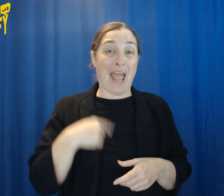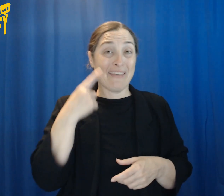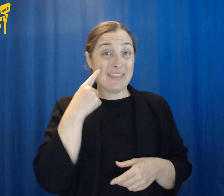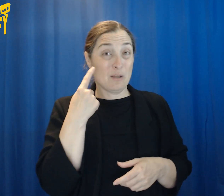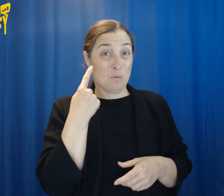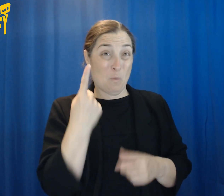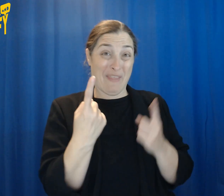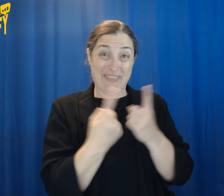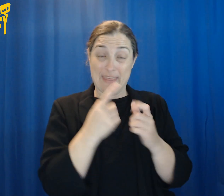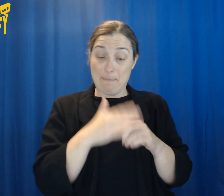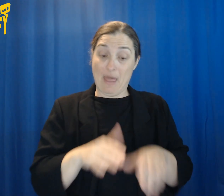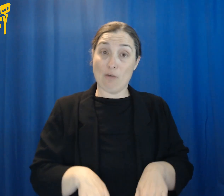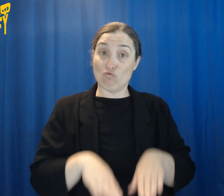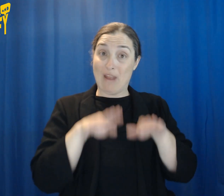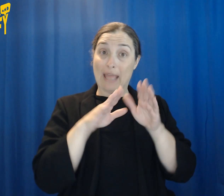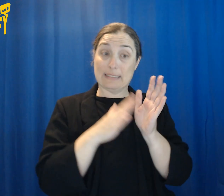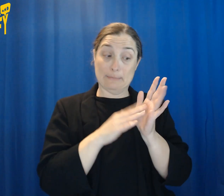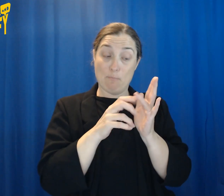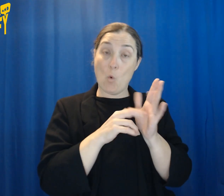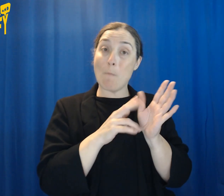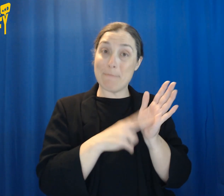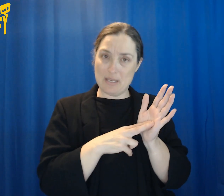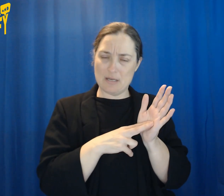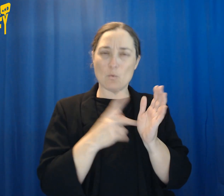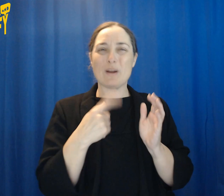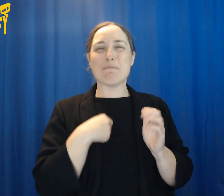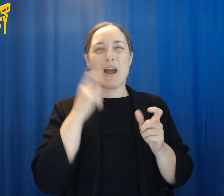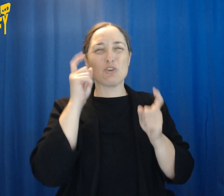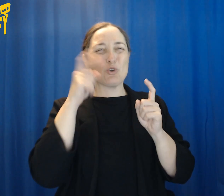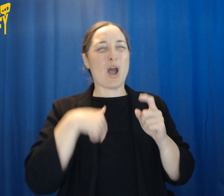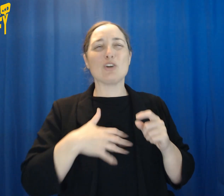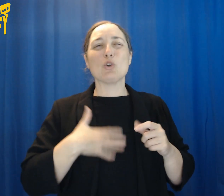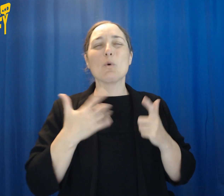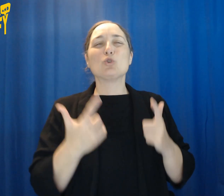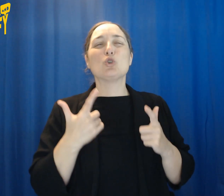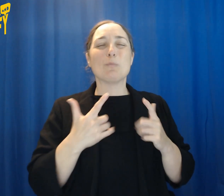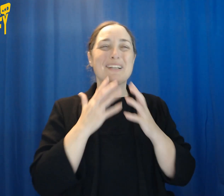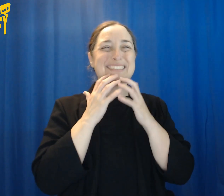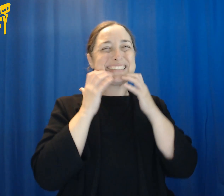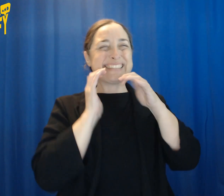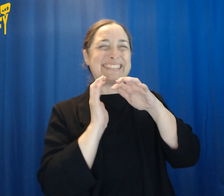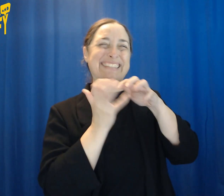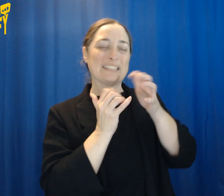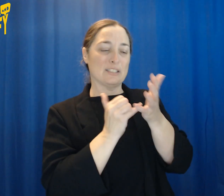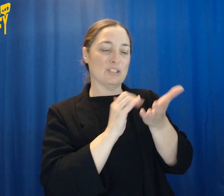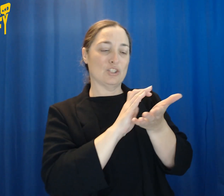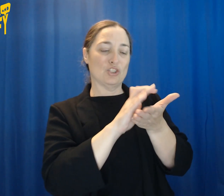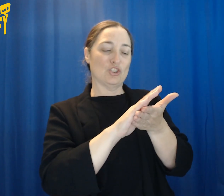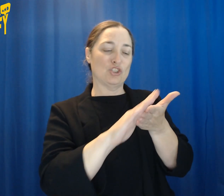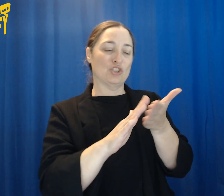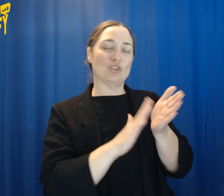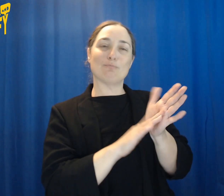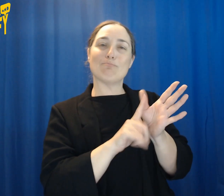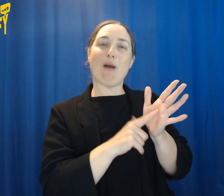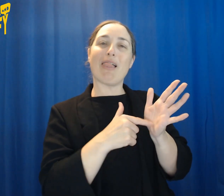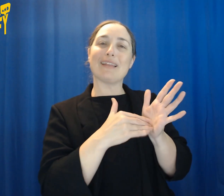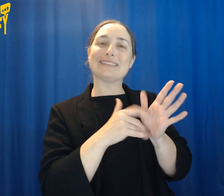raised Mormon is one of my concerns is being schmaltzy. I don't want to be schmaltzy, Nick. I don't want to do the